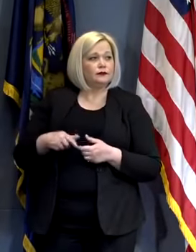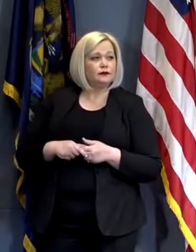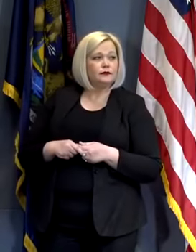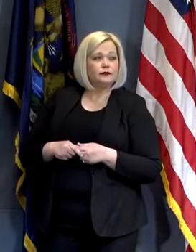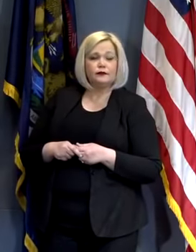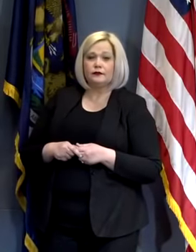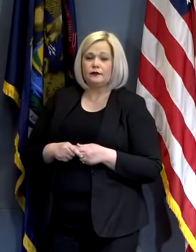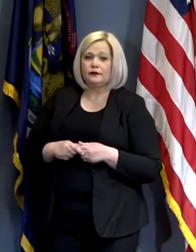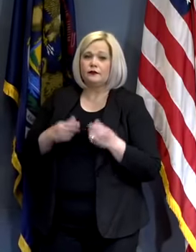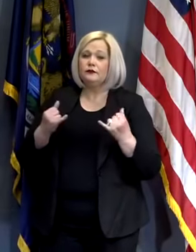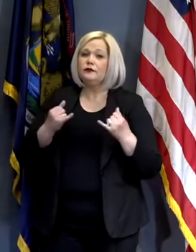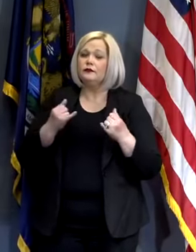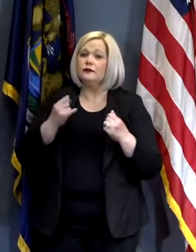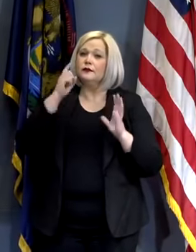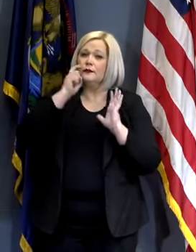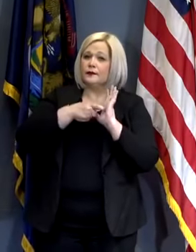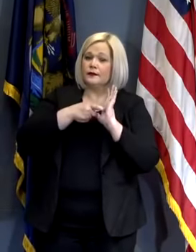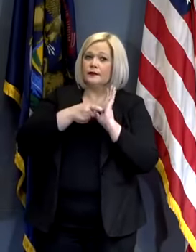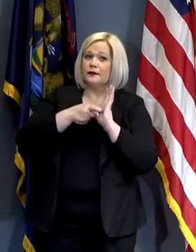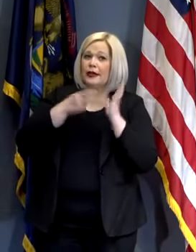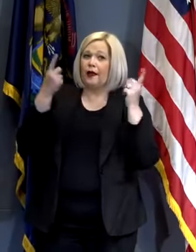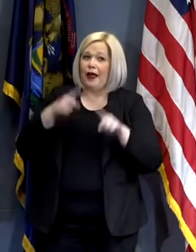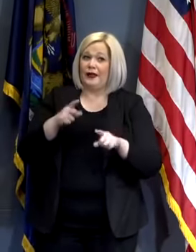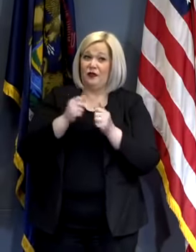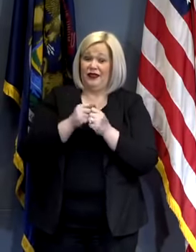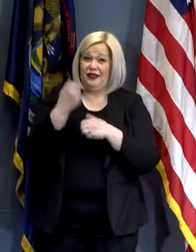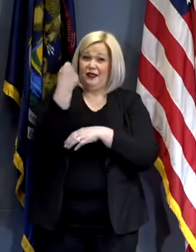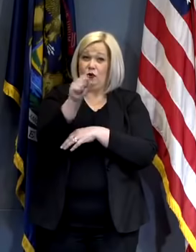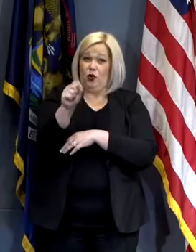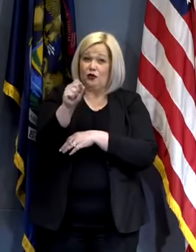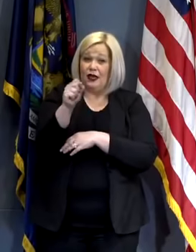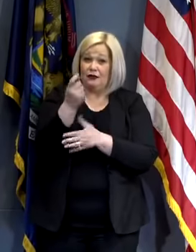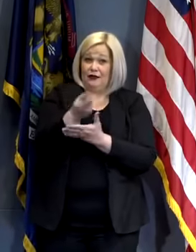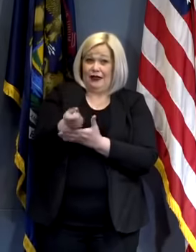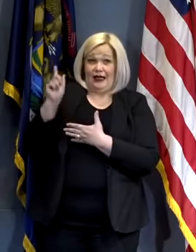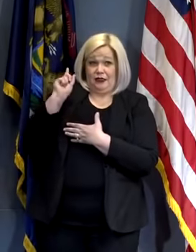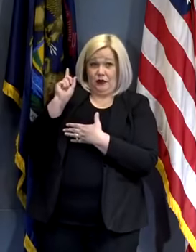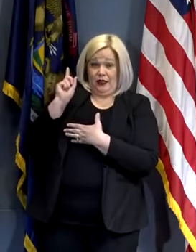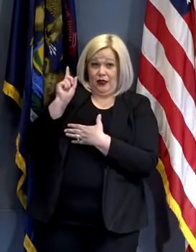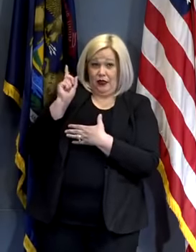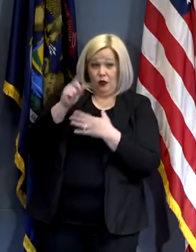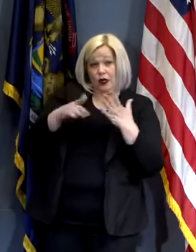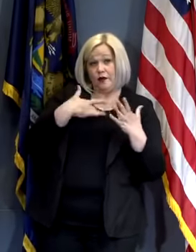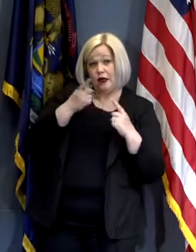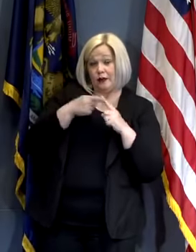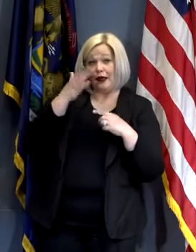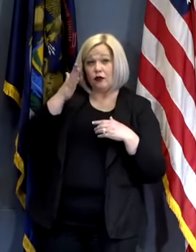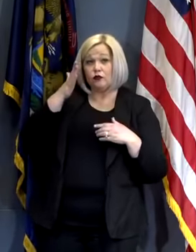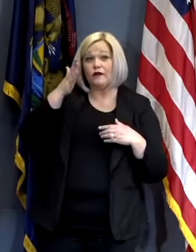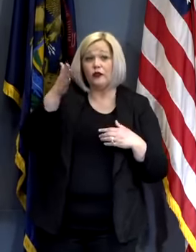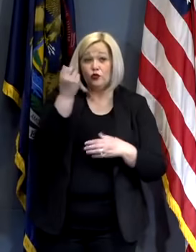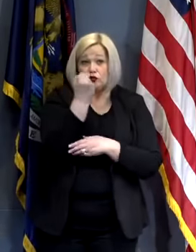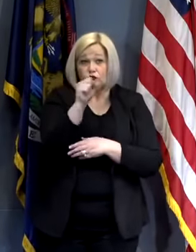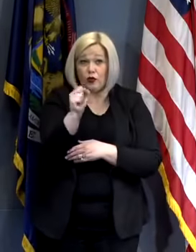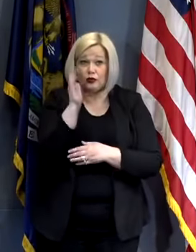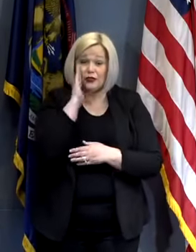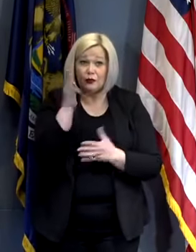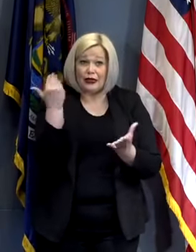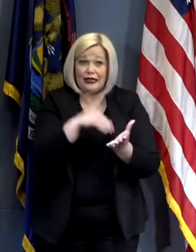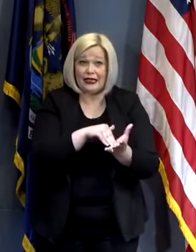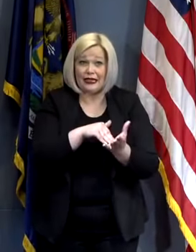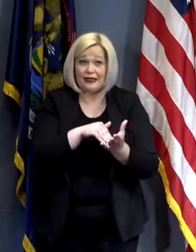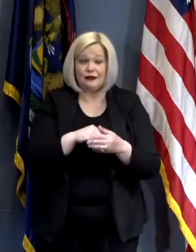Governor, after seeing the results and the turnout of last week's protests, what are your thoughts on potential future protests? What I was